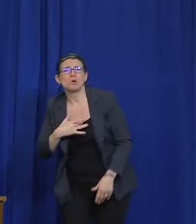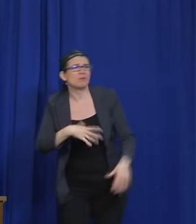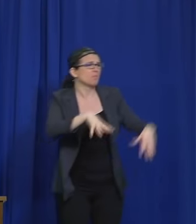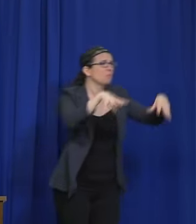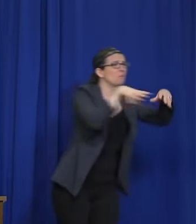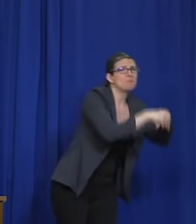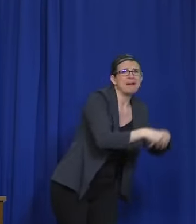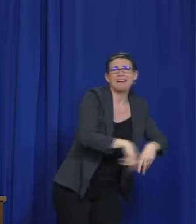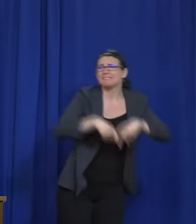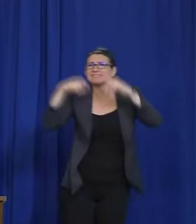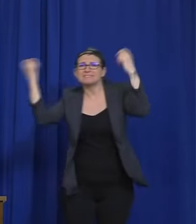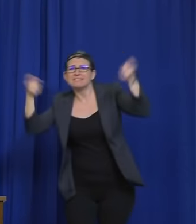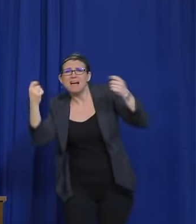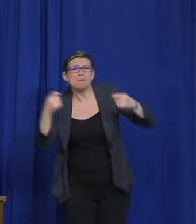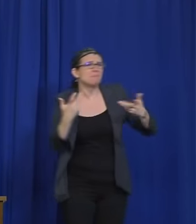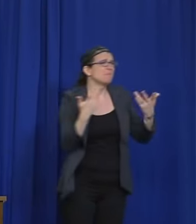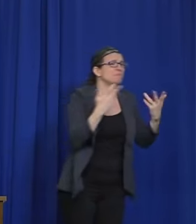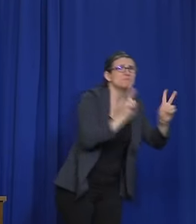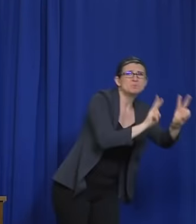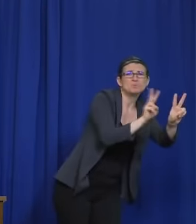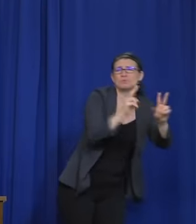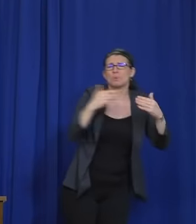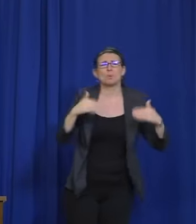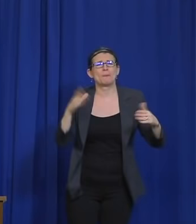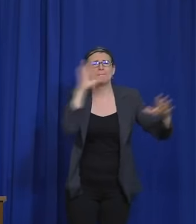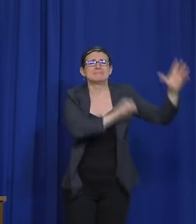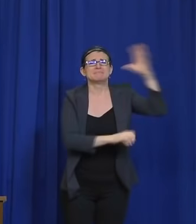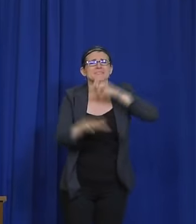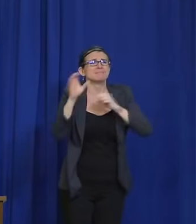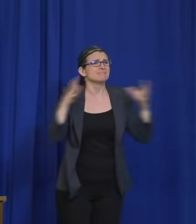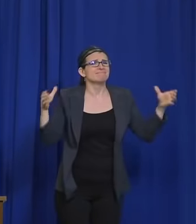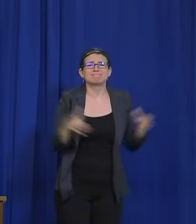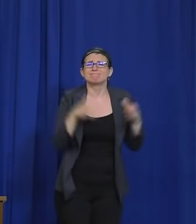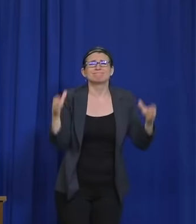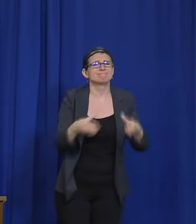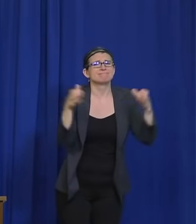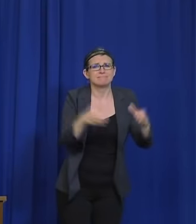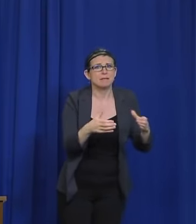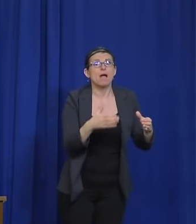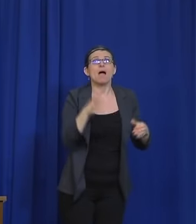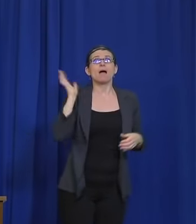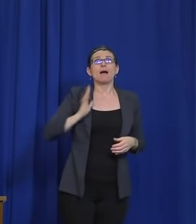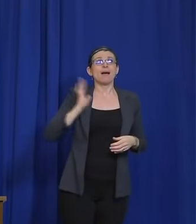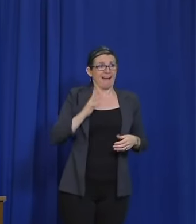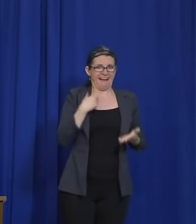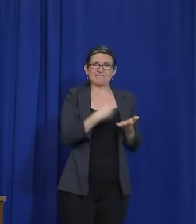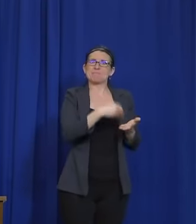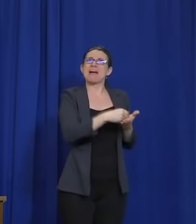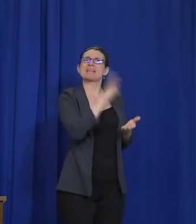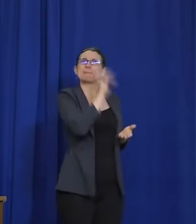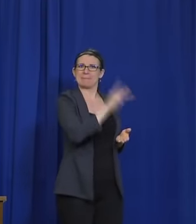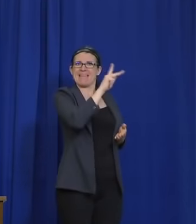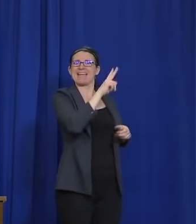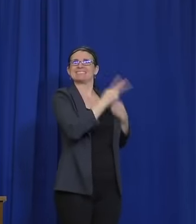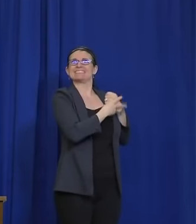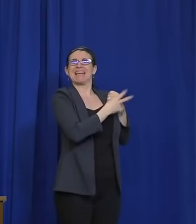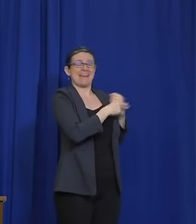weddings, dwindling savings, isolation, staying at home,